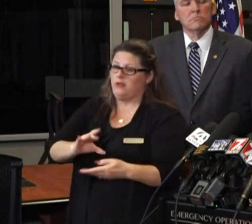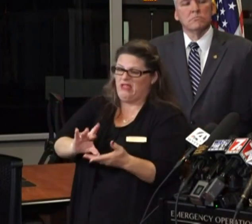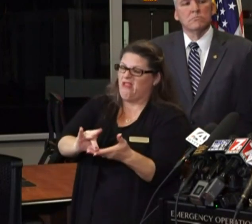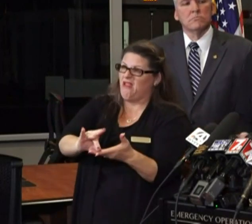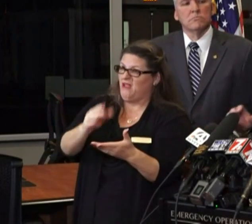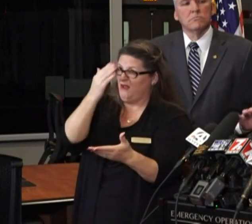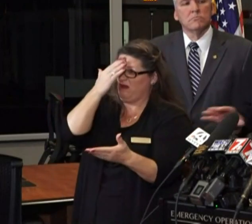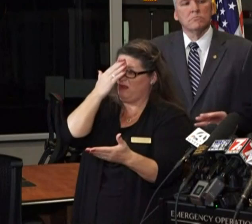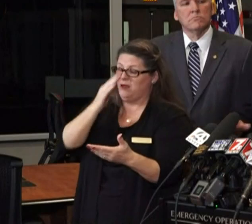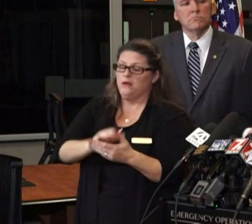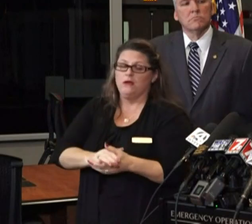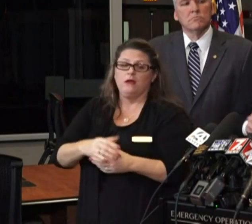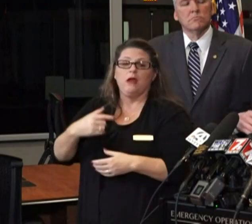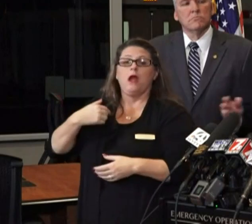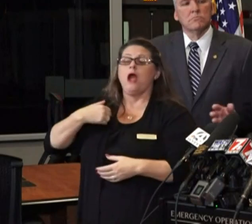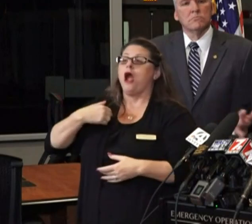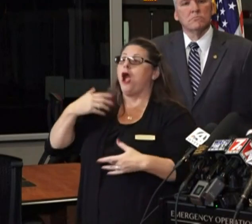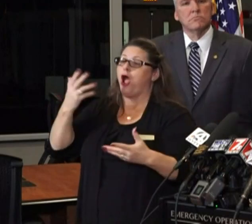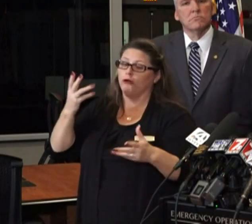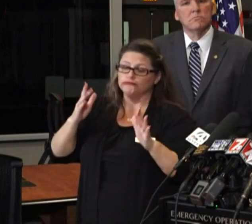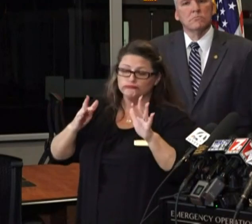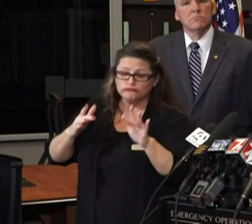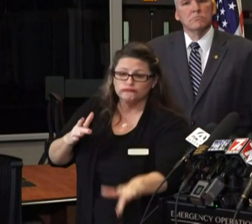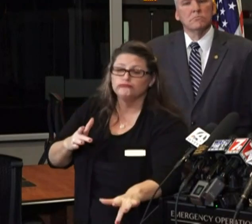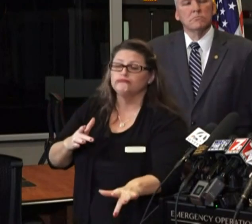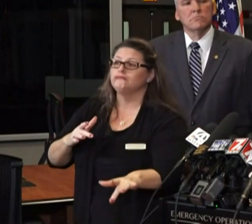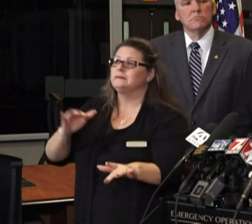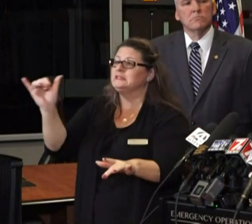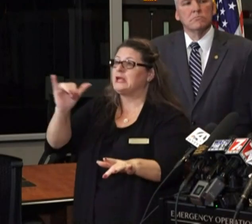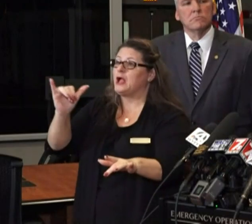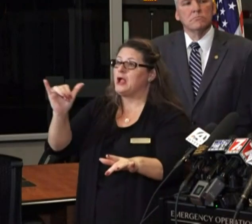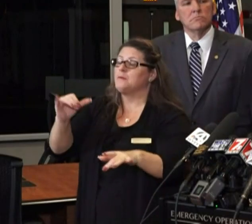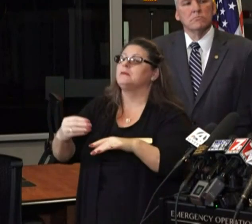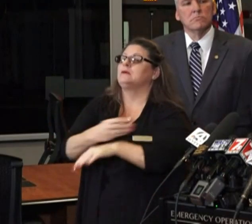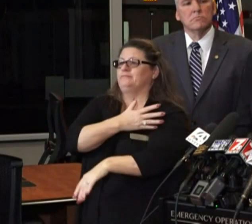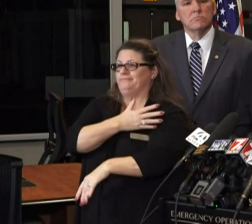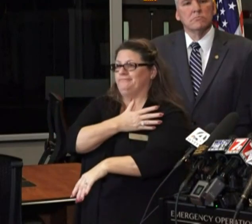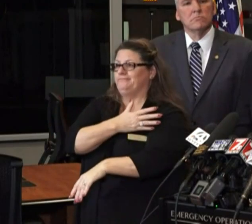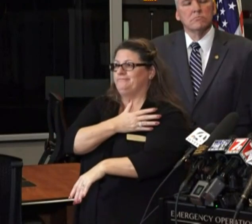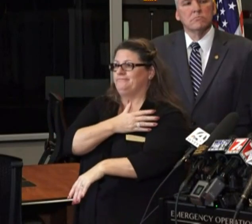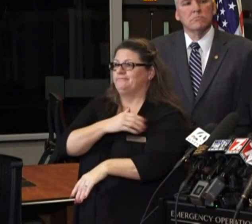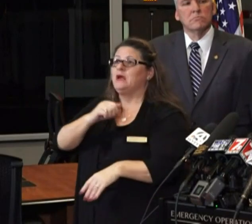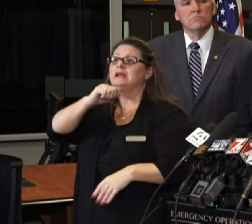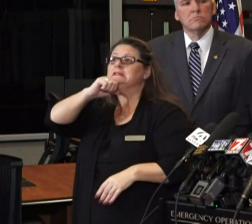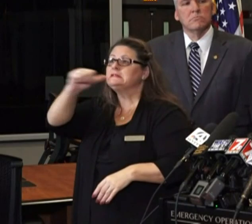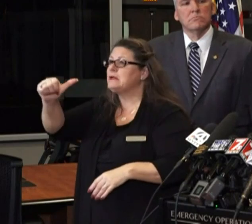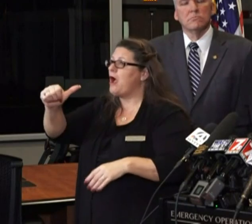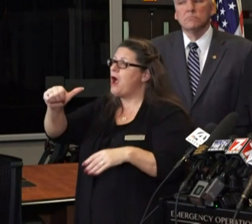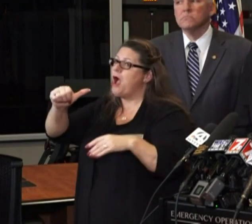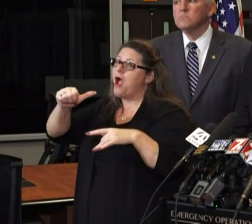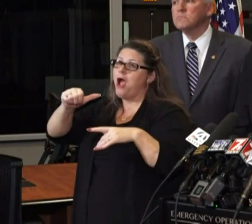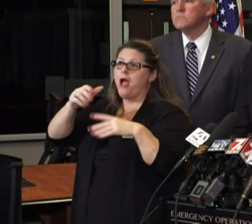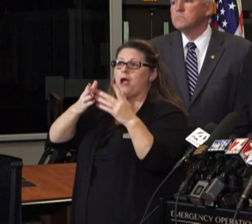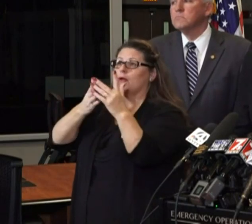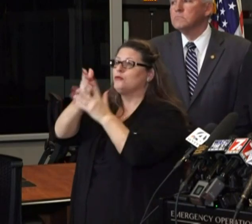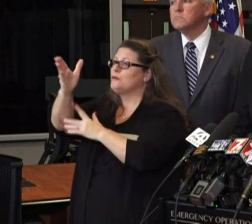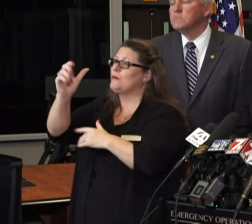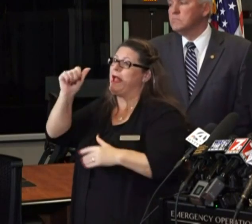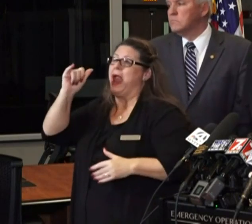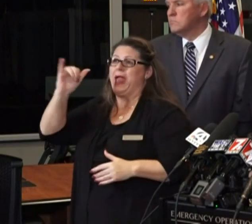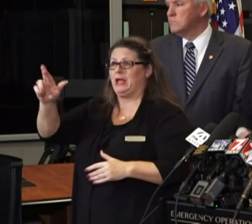that is contact. So that is how it is spread. It is not an airborne virus. And the